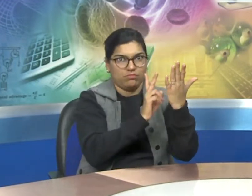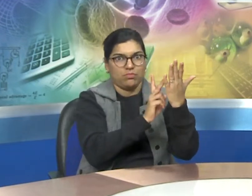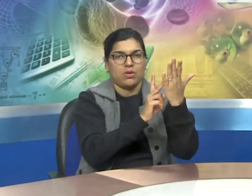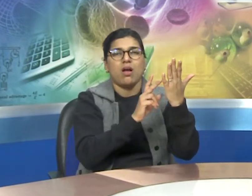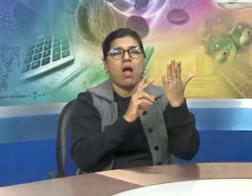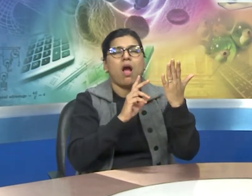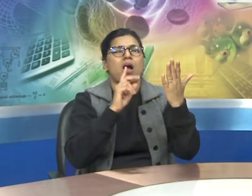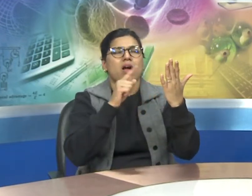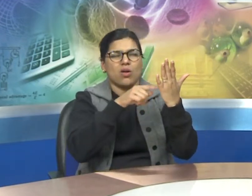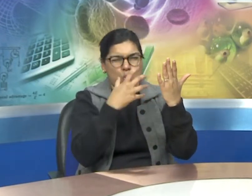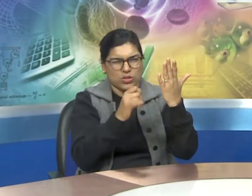Duplicate.